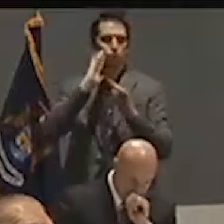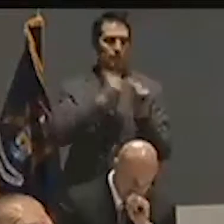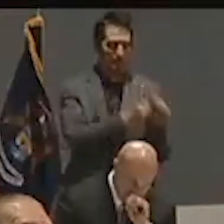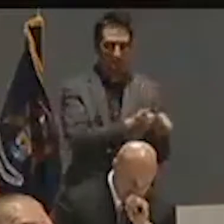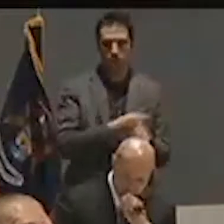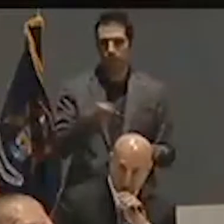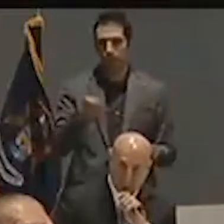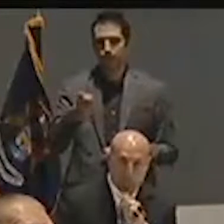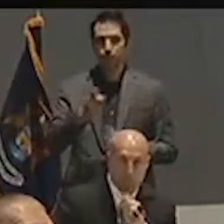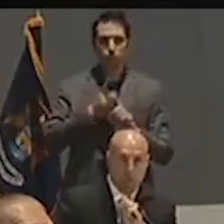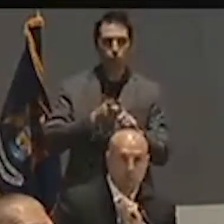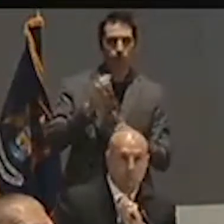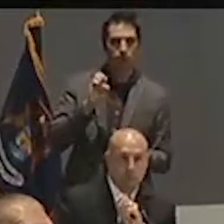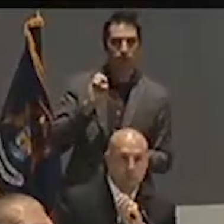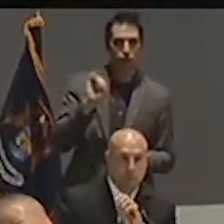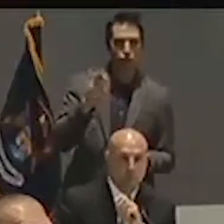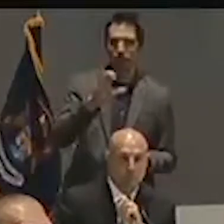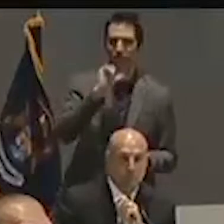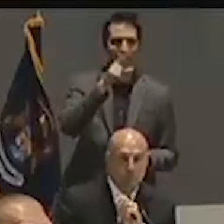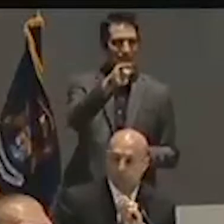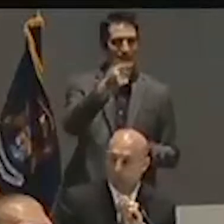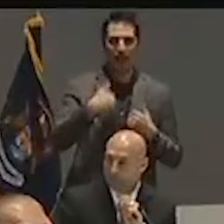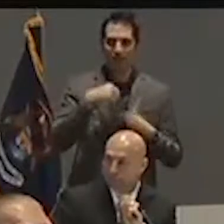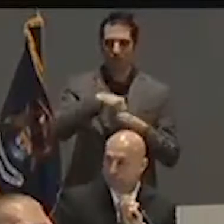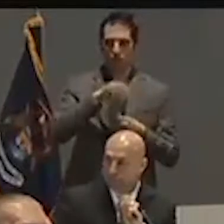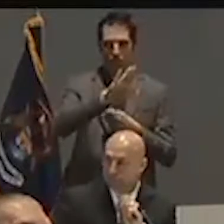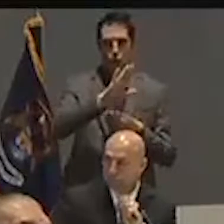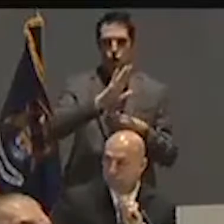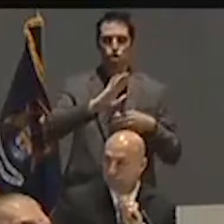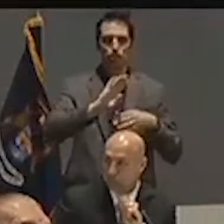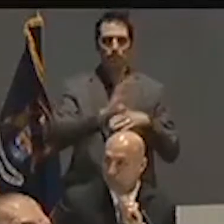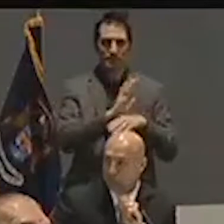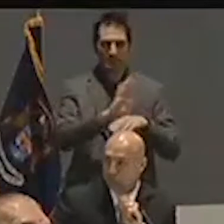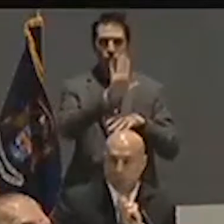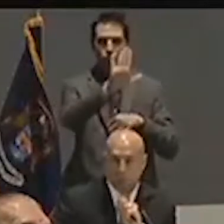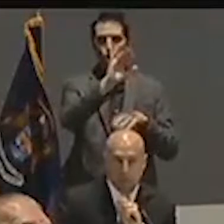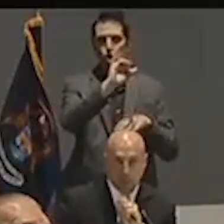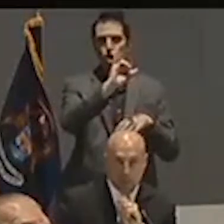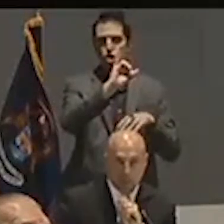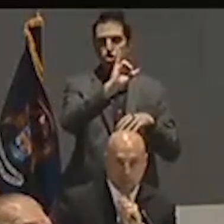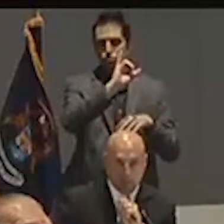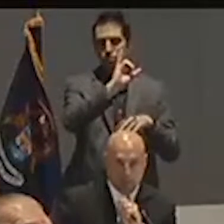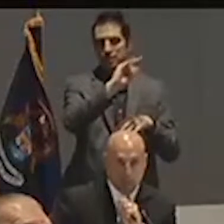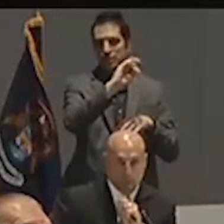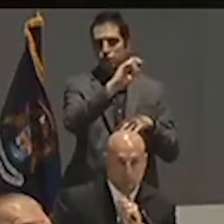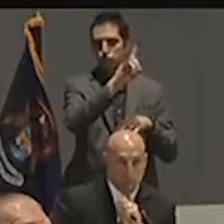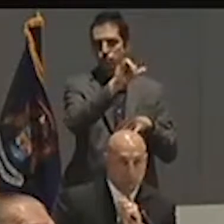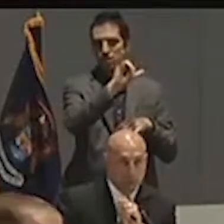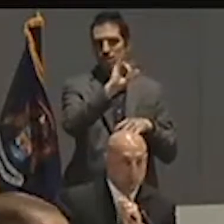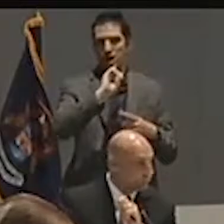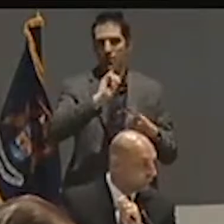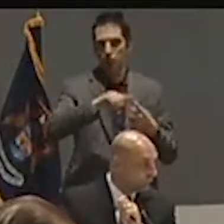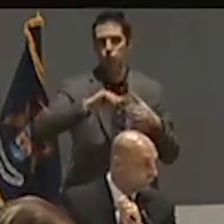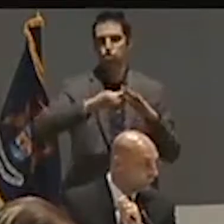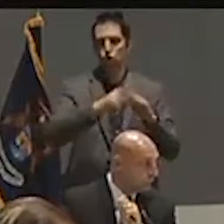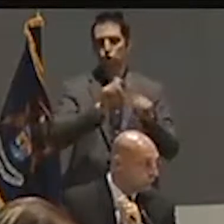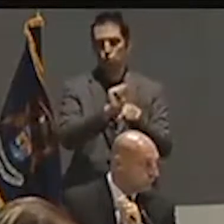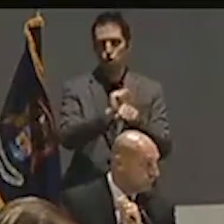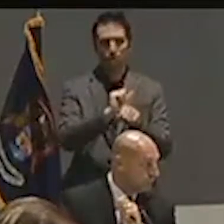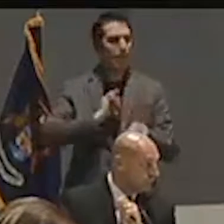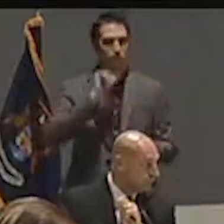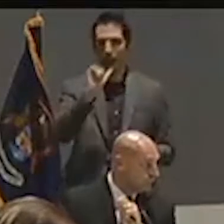to Eric's point, that didn't exist in their industry until we worked with them in the last just handful of years. Because that wasn't